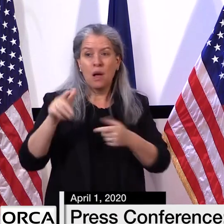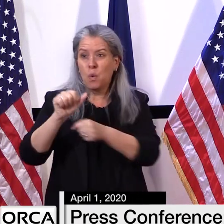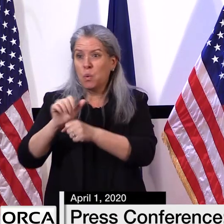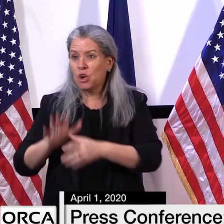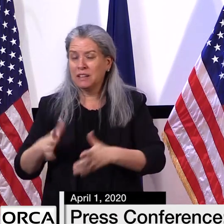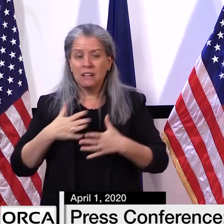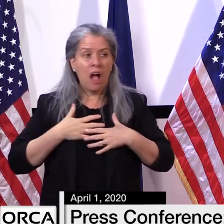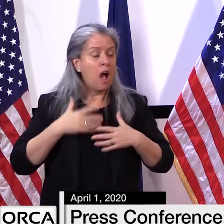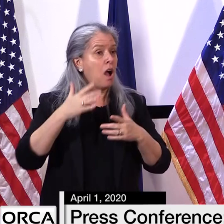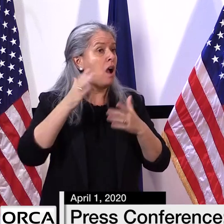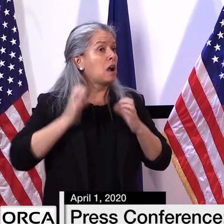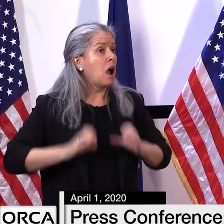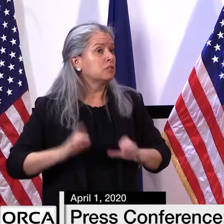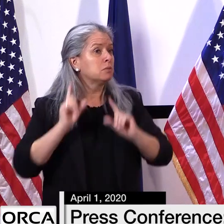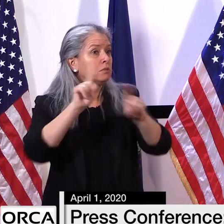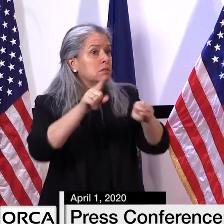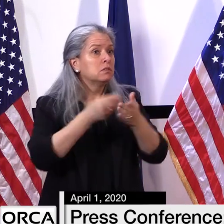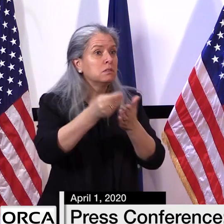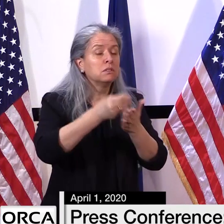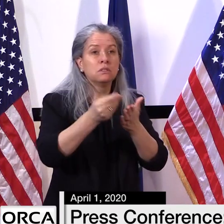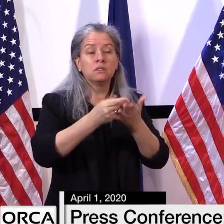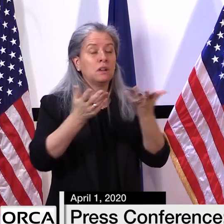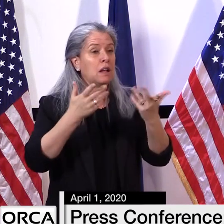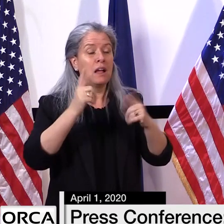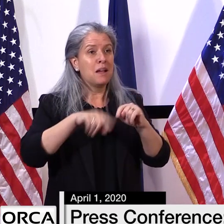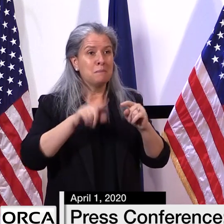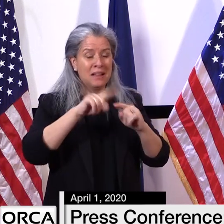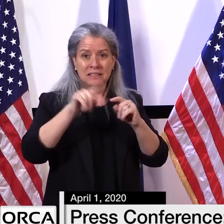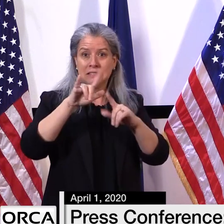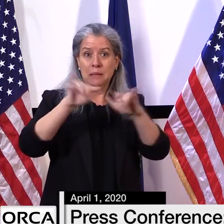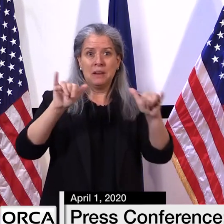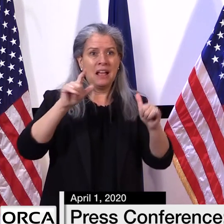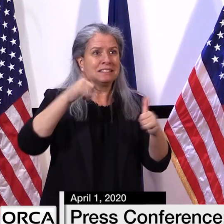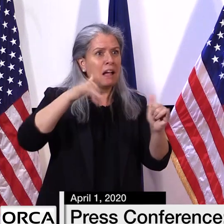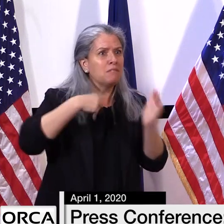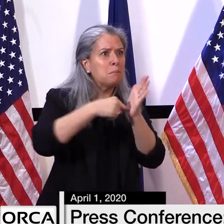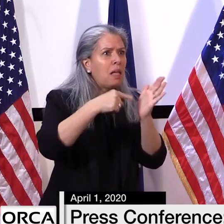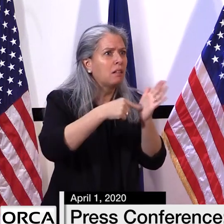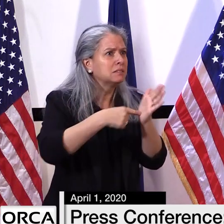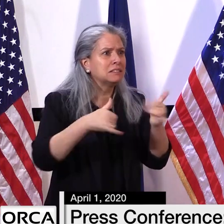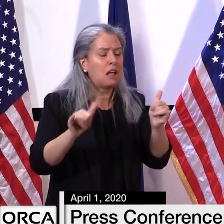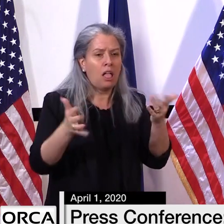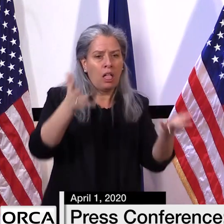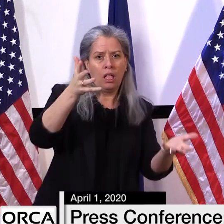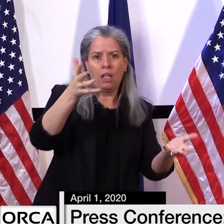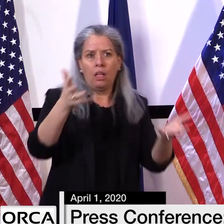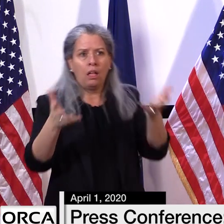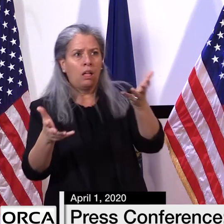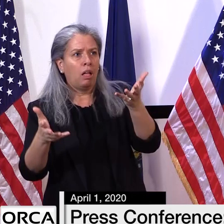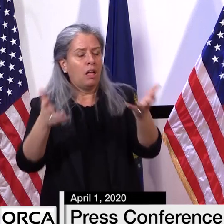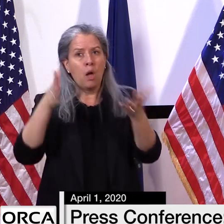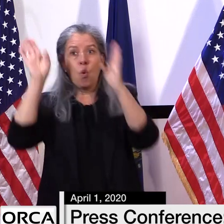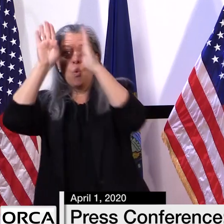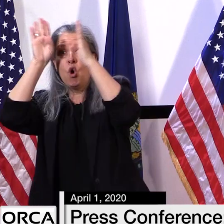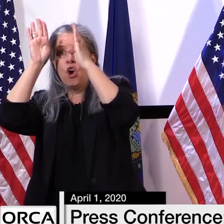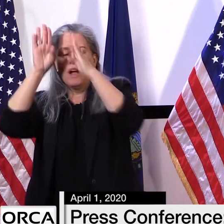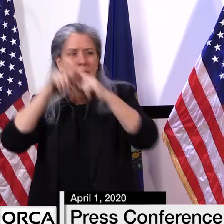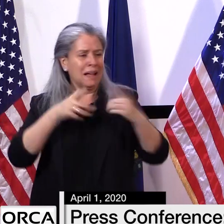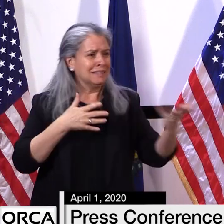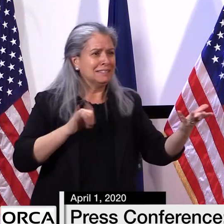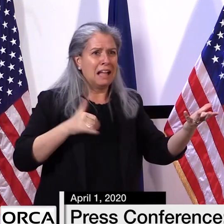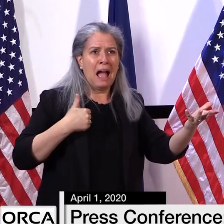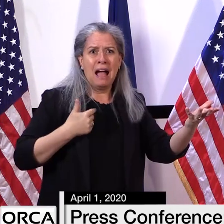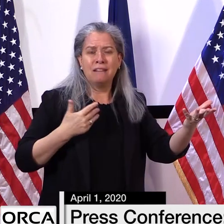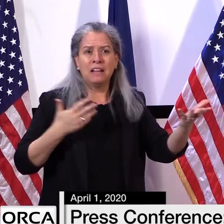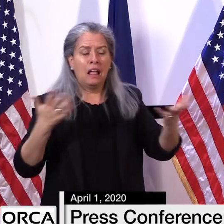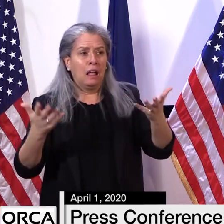and their customers, but also know they need to pay their bills. These are very real costs of this crisis